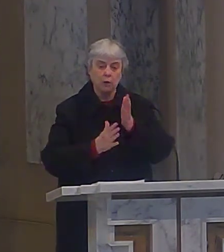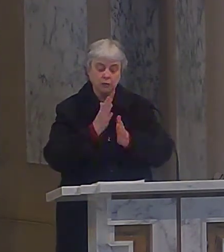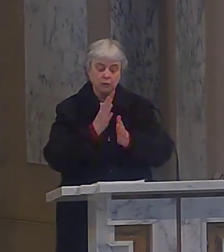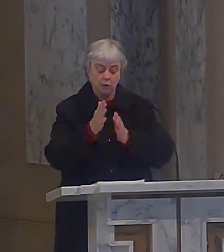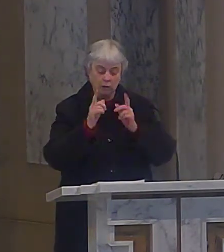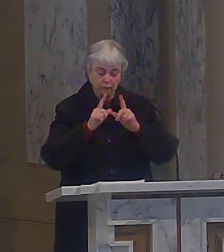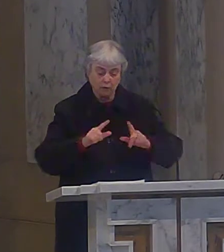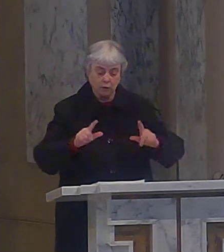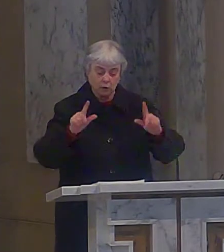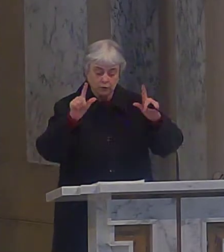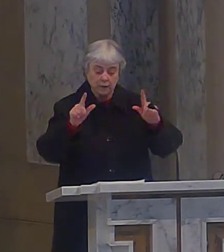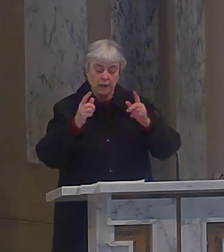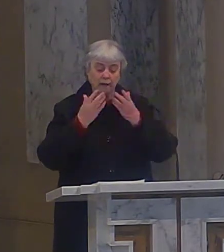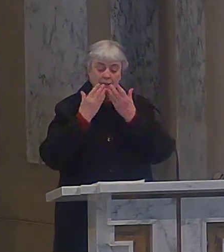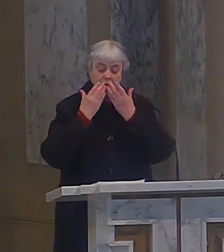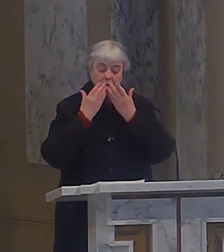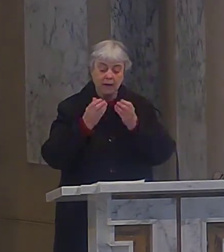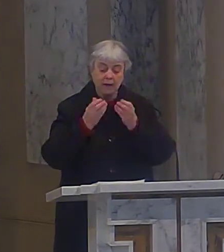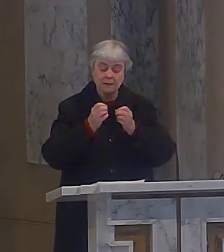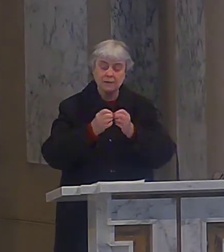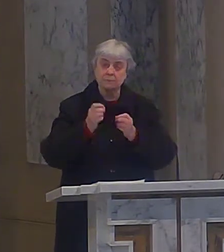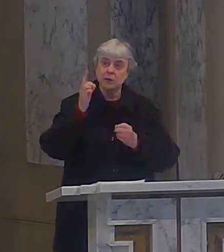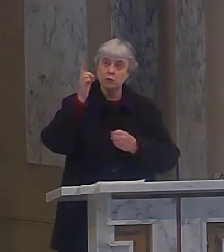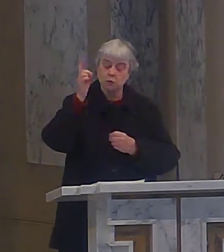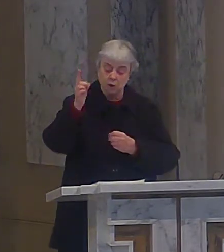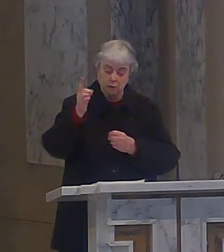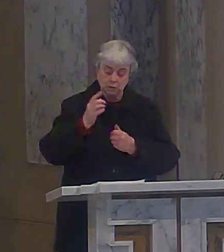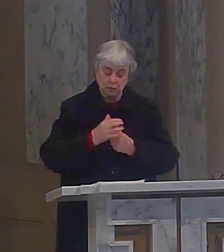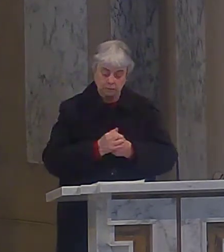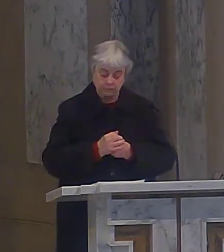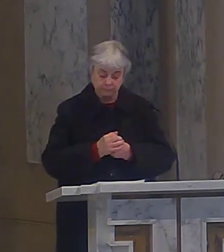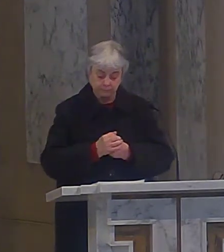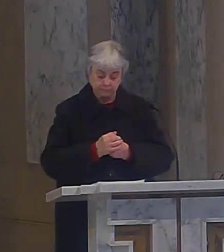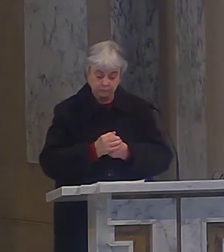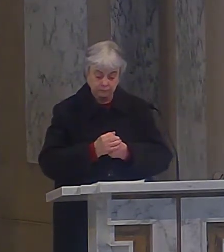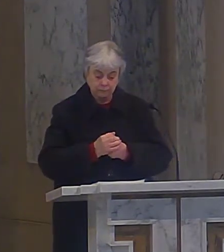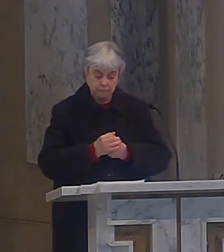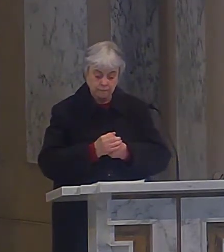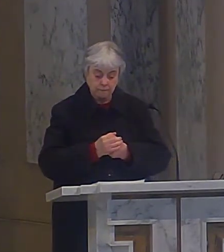word of the lord thanks be to god